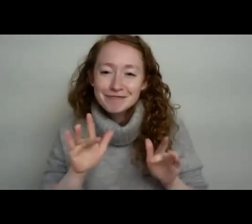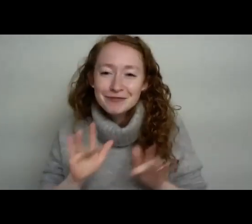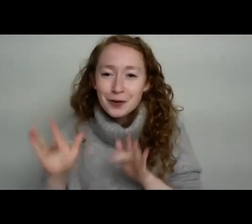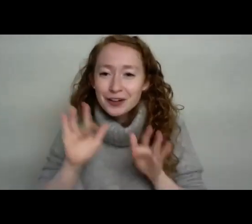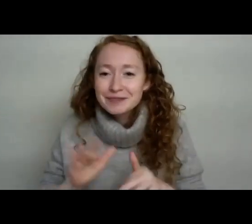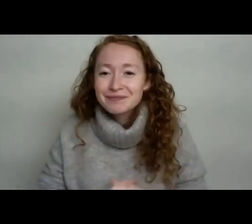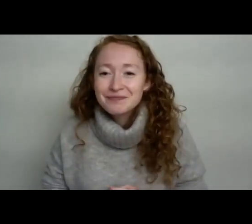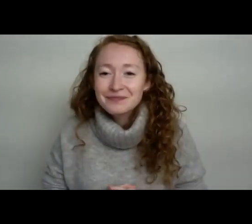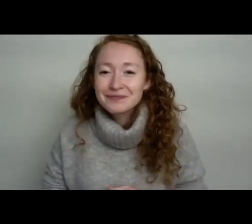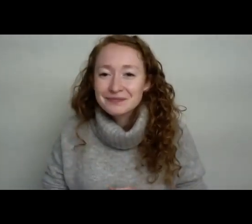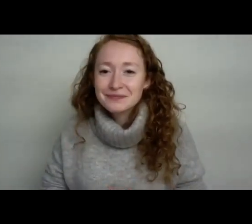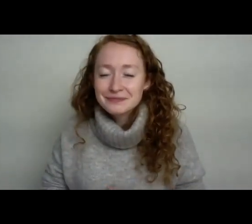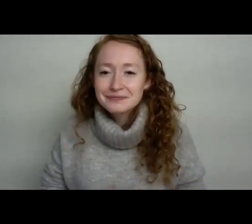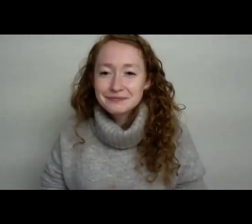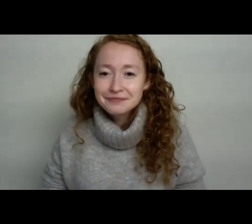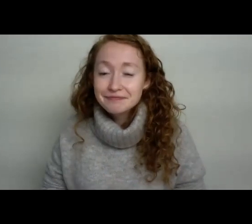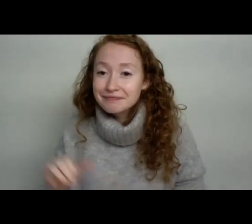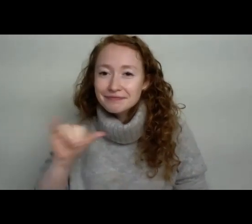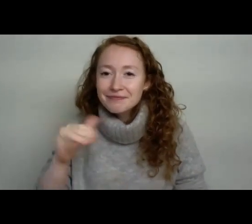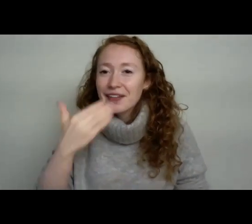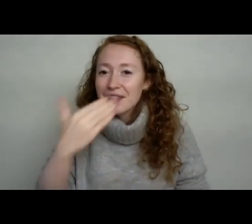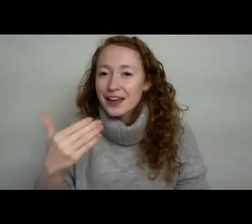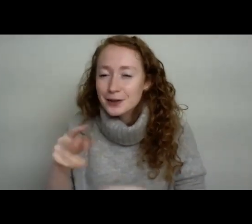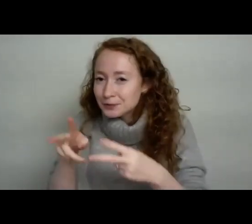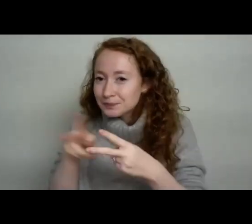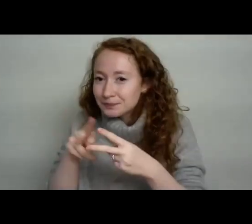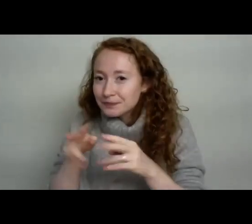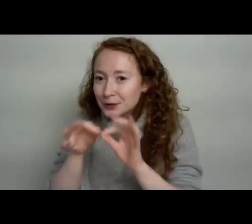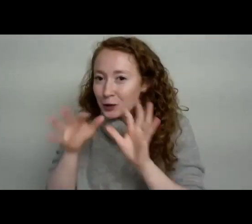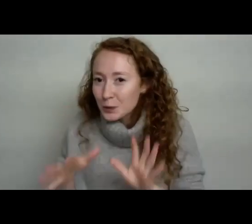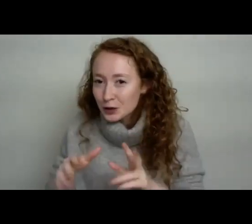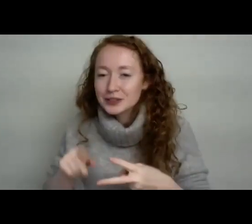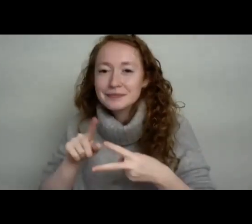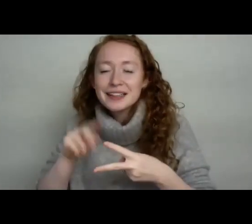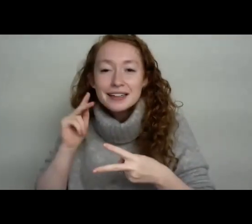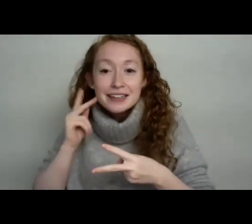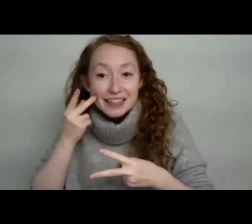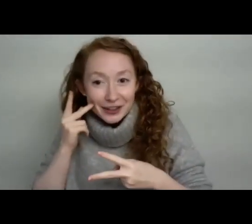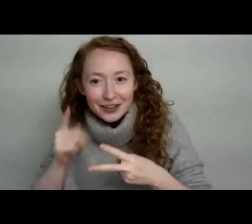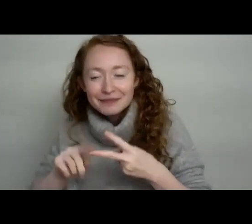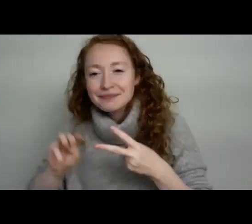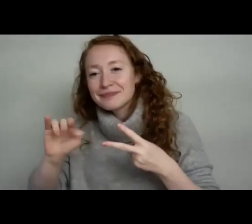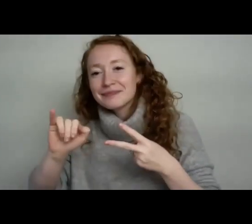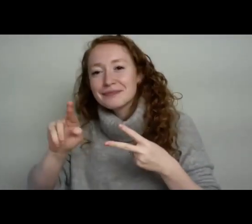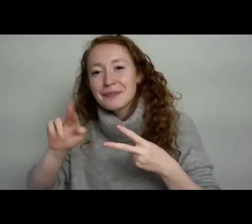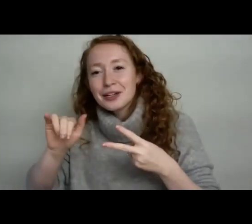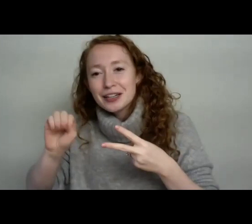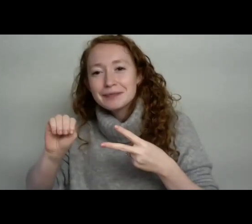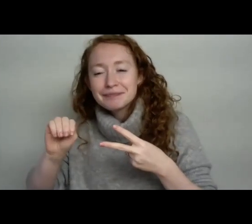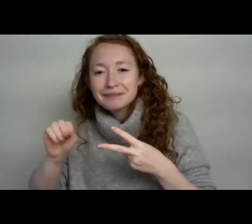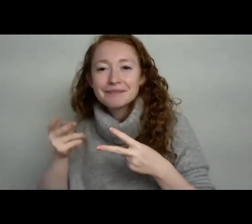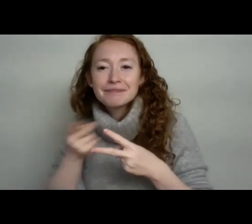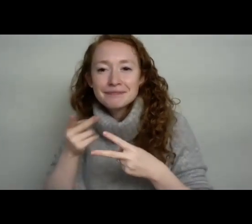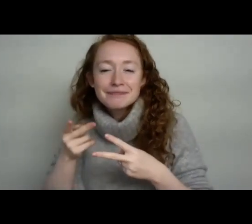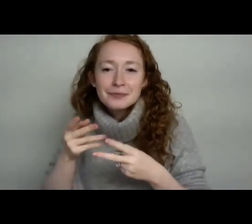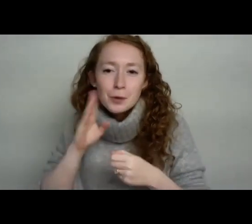And thank you so much to Kira Avery, currently interpreting, and thank you so much to Miriam